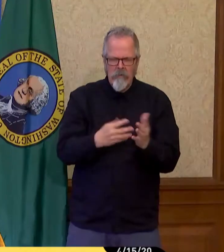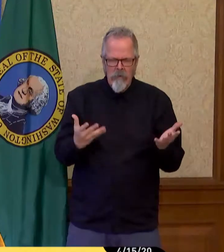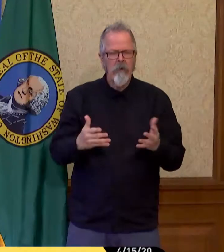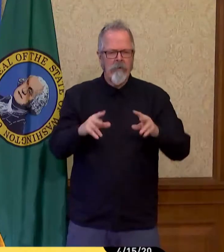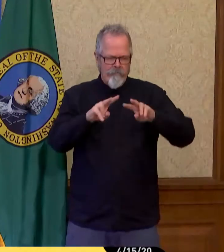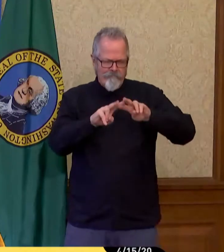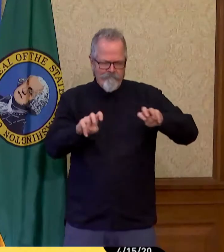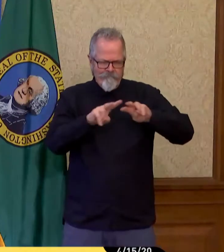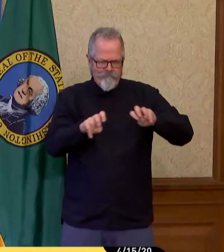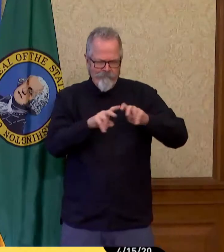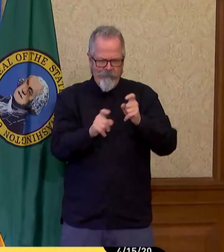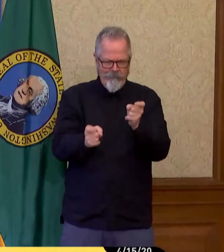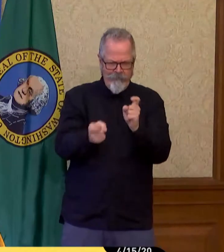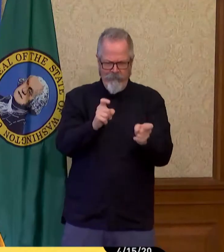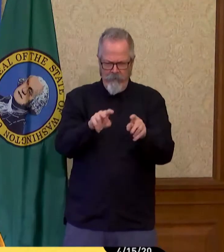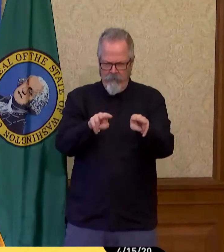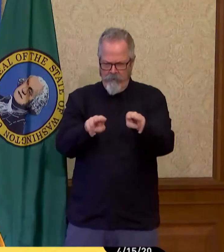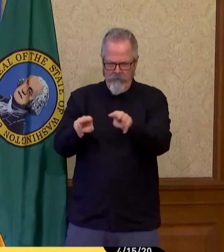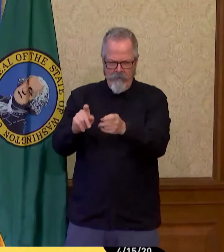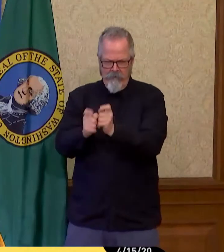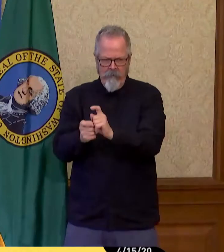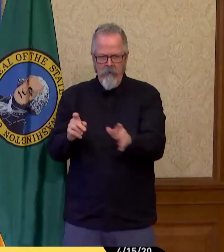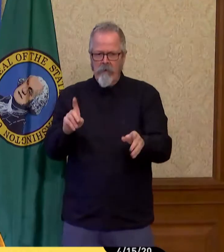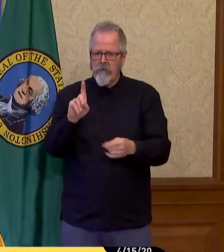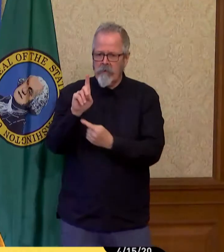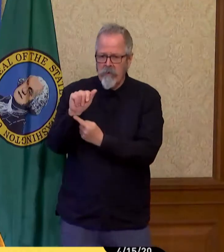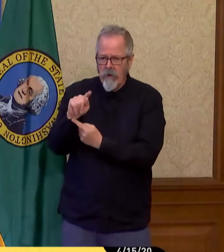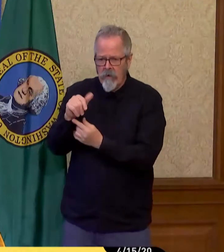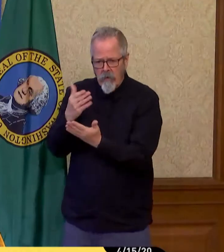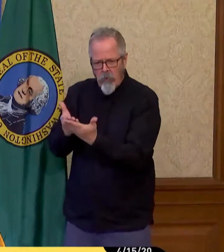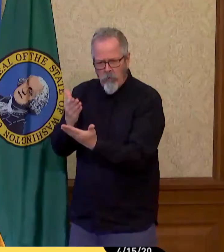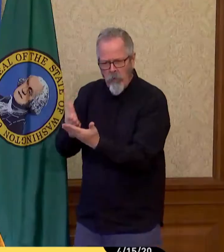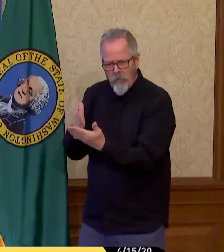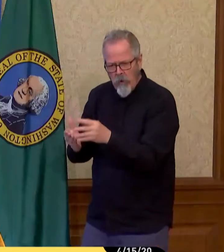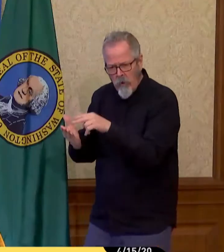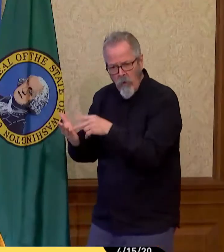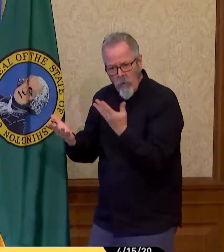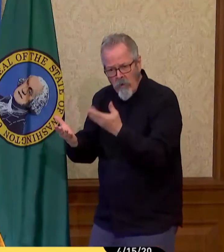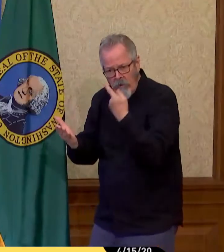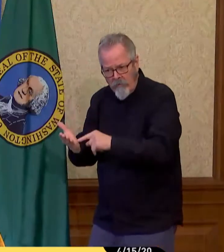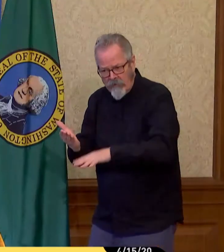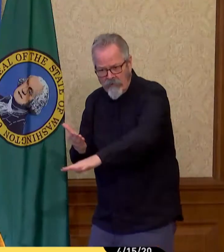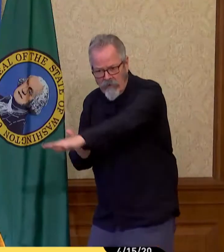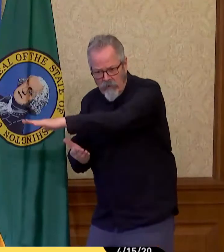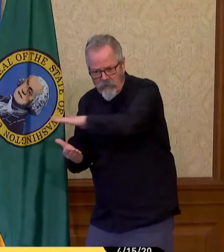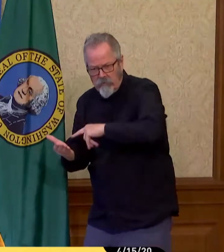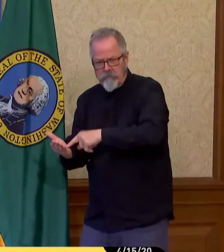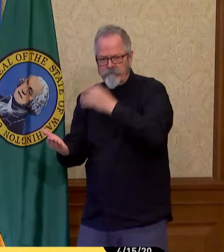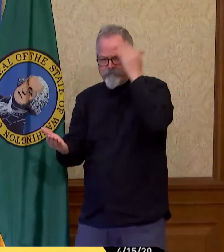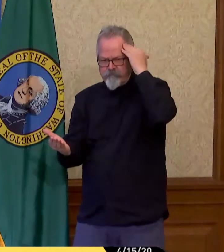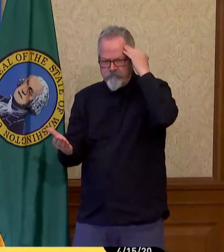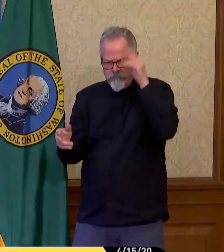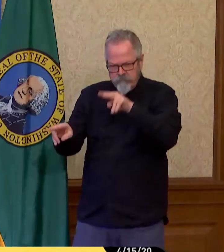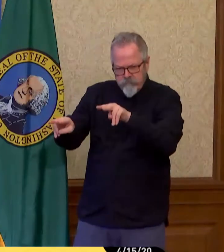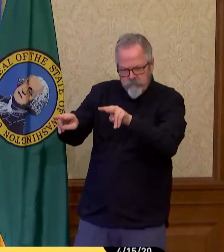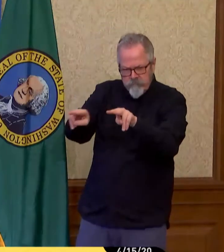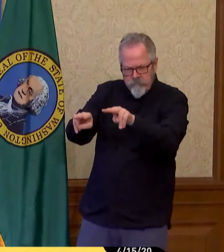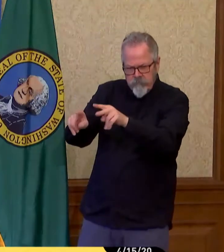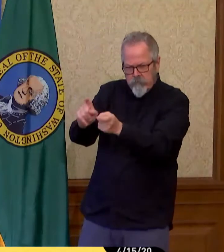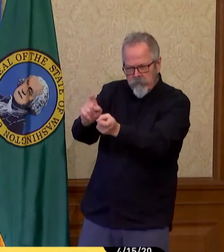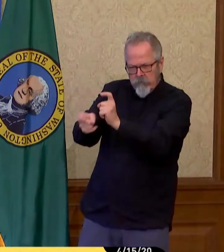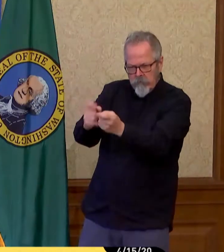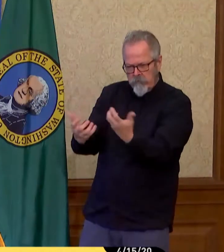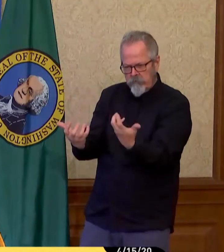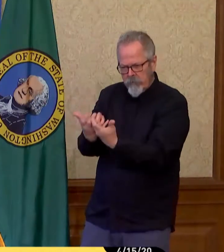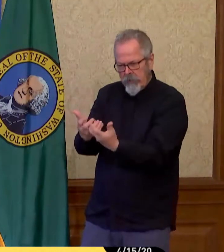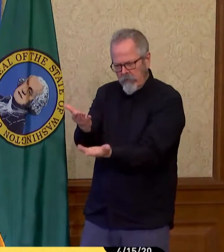depending on what we see as we move forward. As far as what John said, who's done a fantastic job, he and